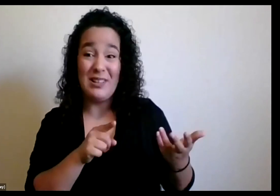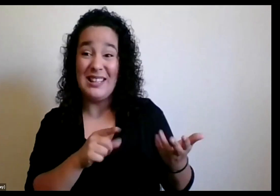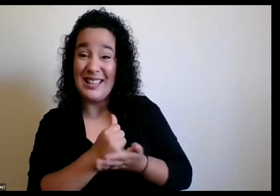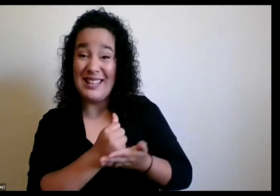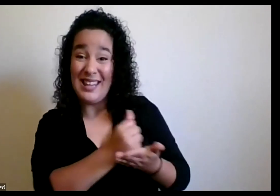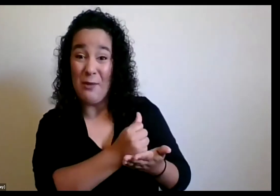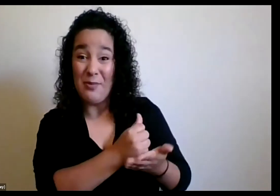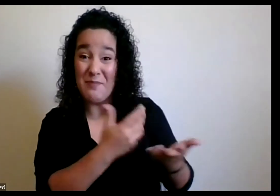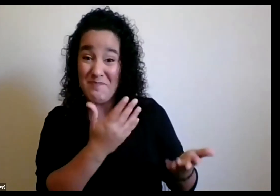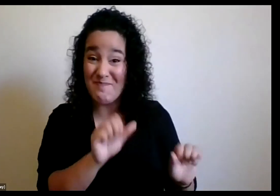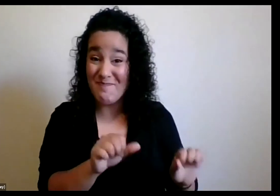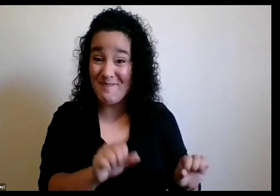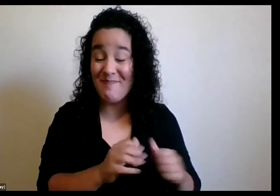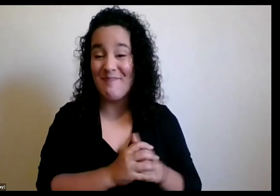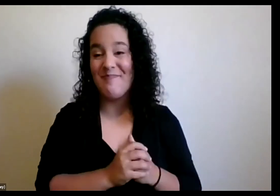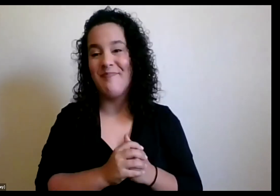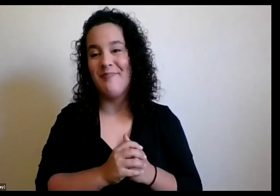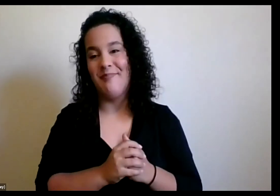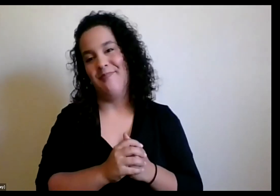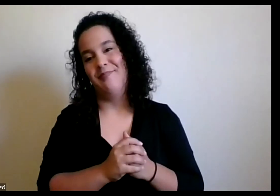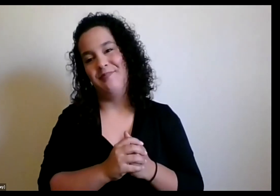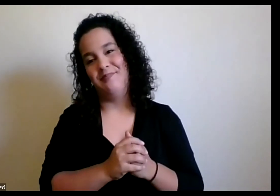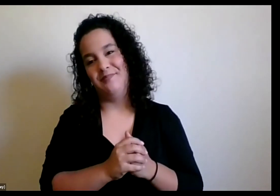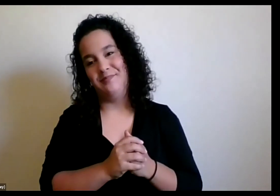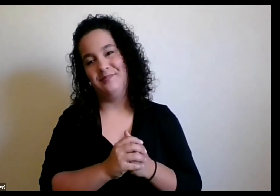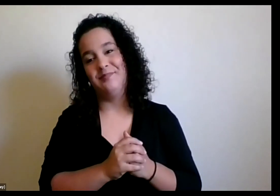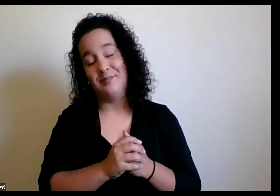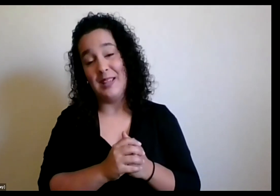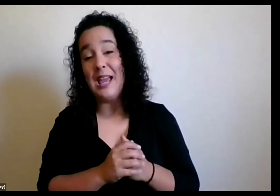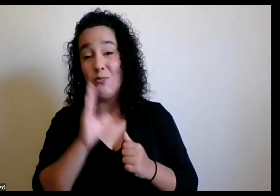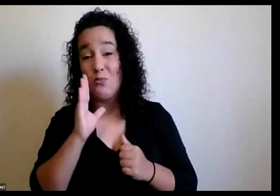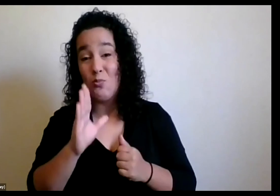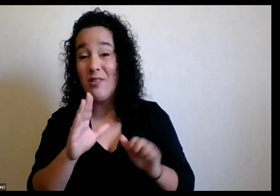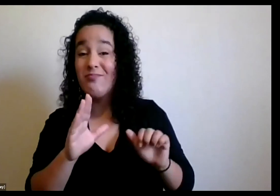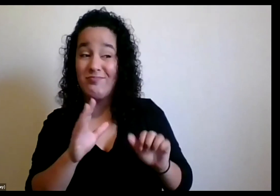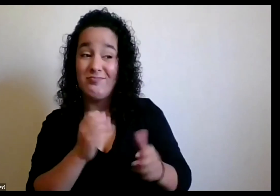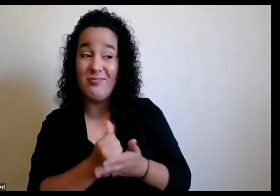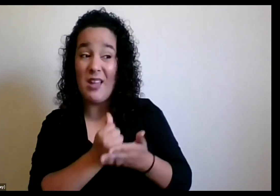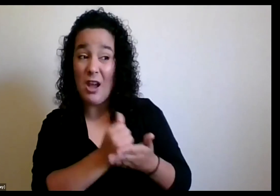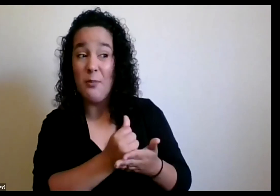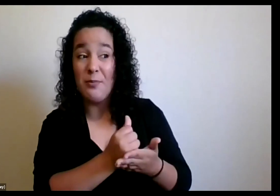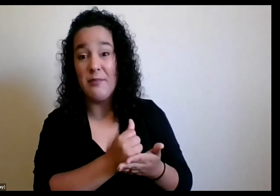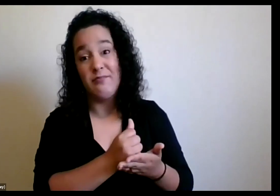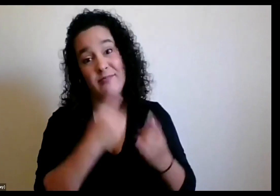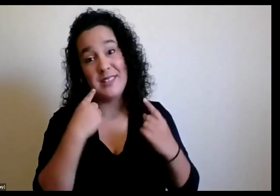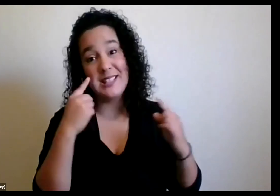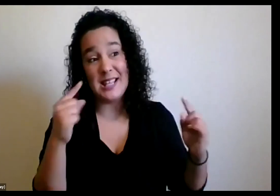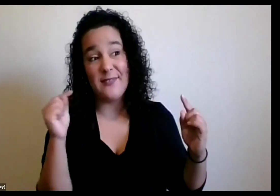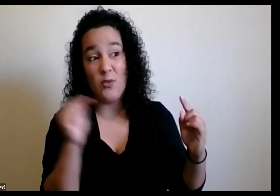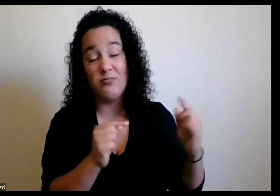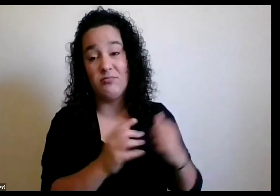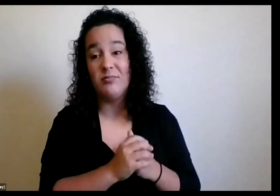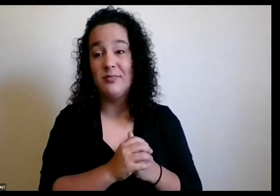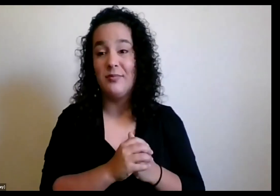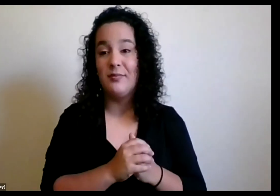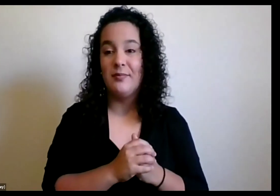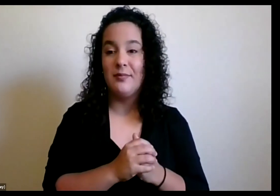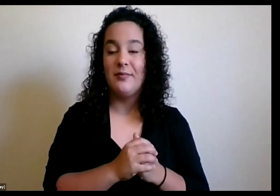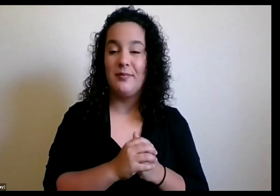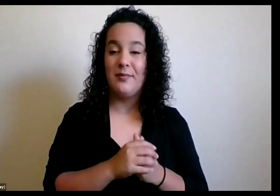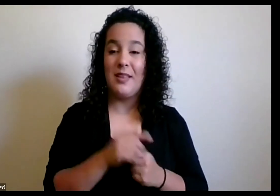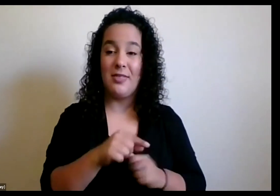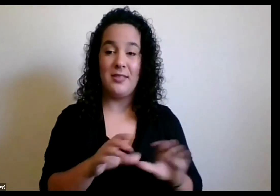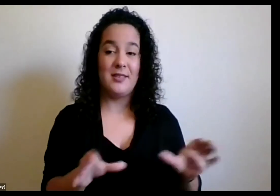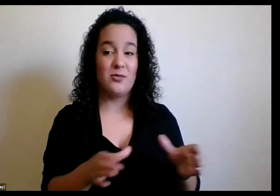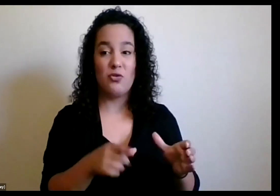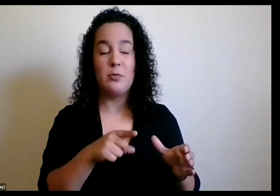success and inevitably help them be successful. But we've got to do that well. So I feel like that group of the segment is one of probably the